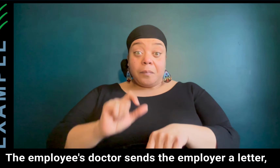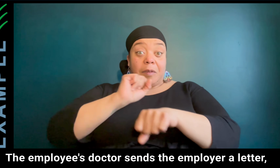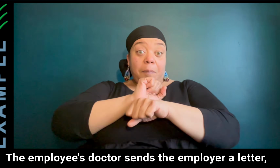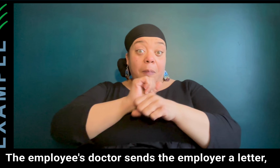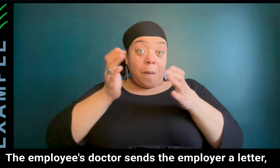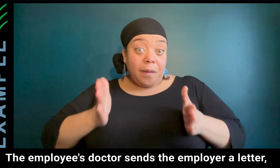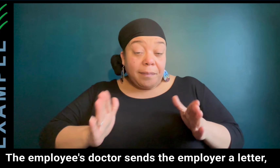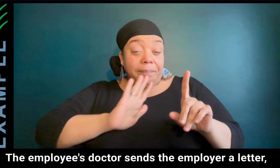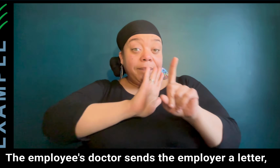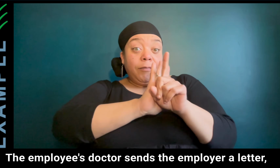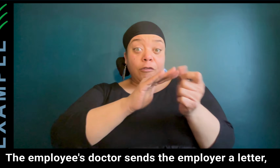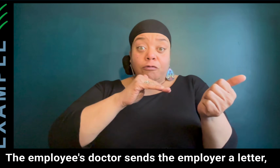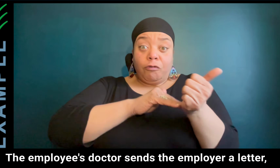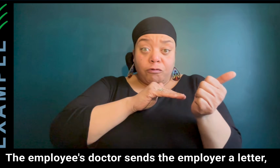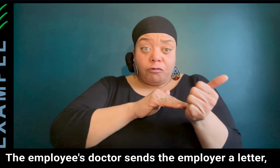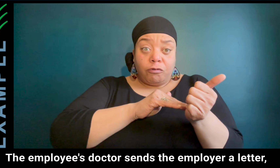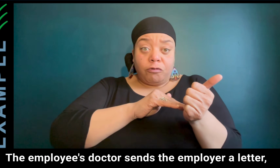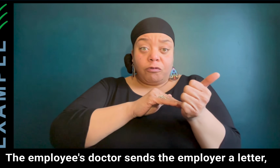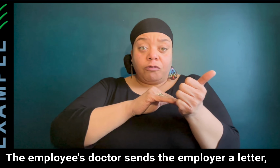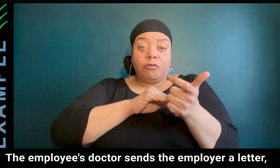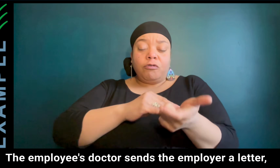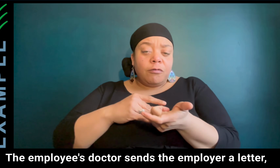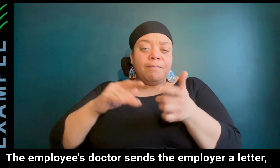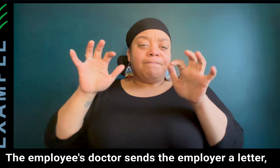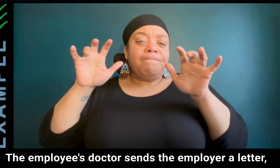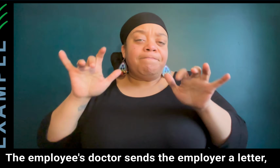The employee's doctor sends the employer a letter.